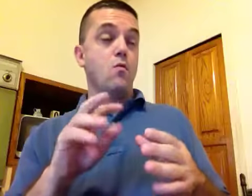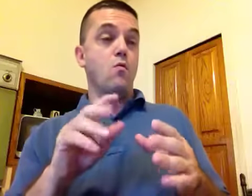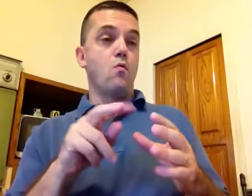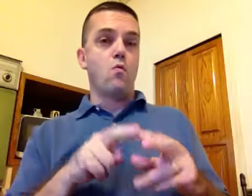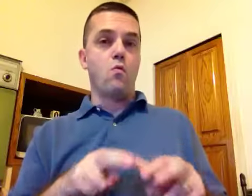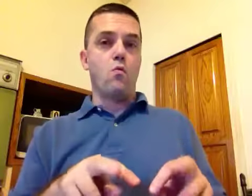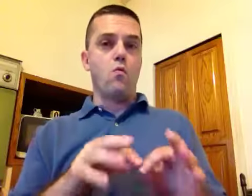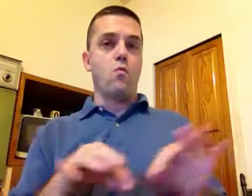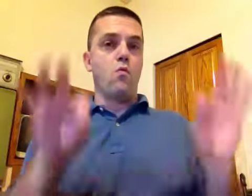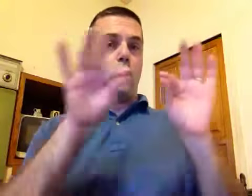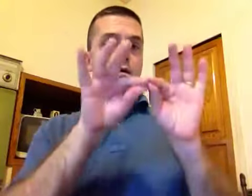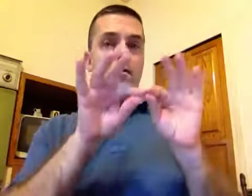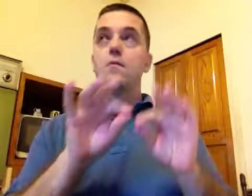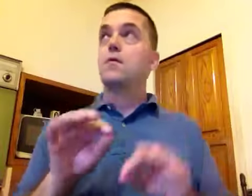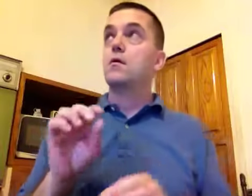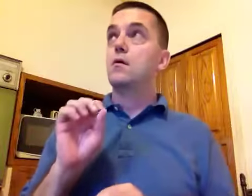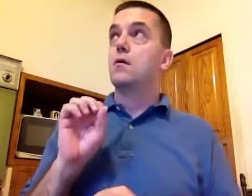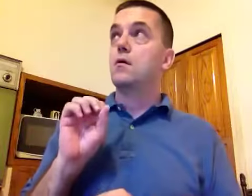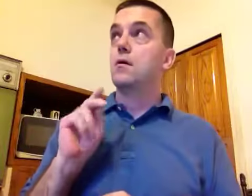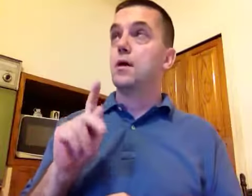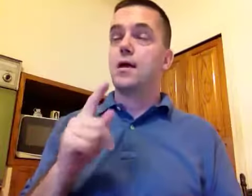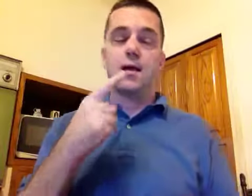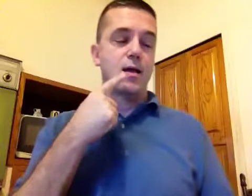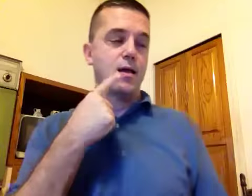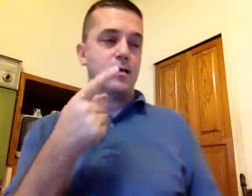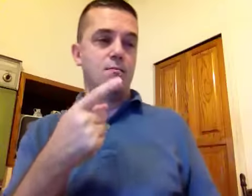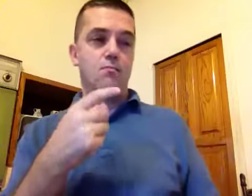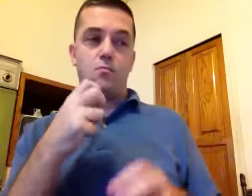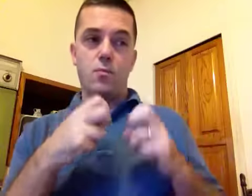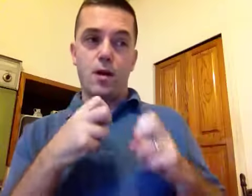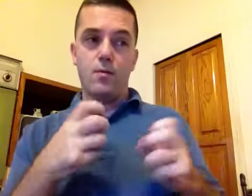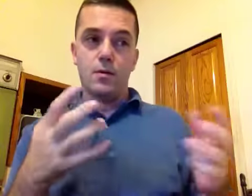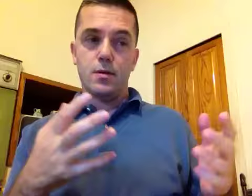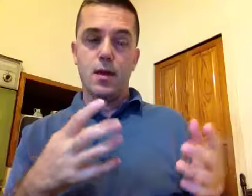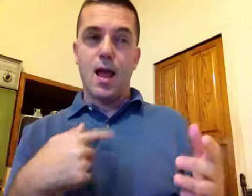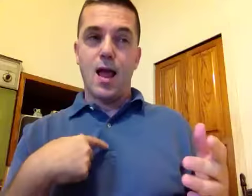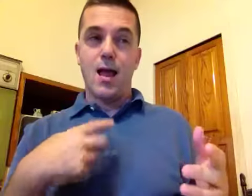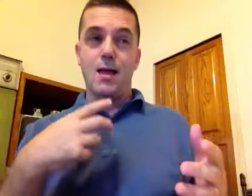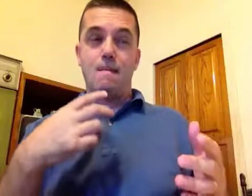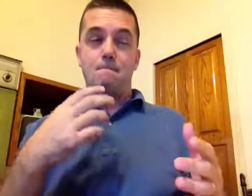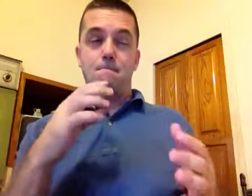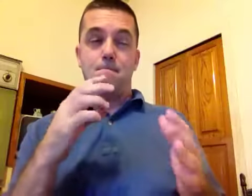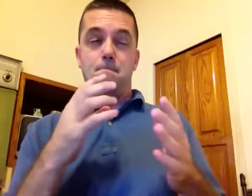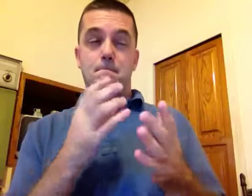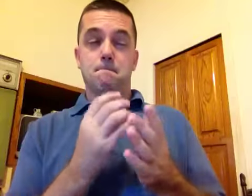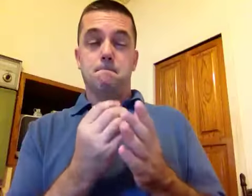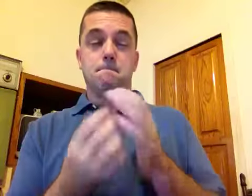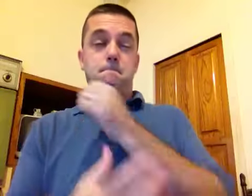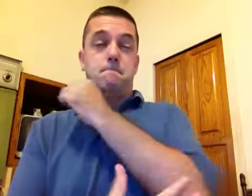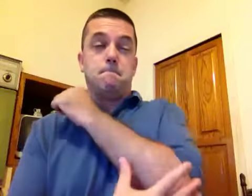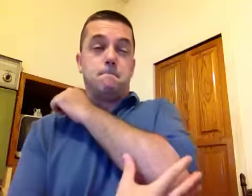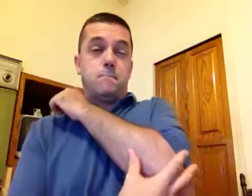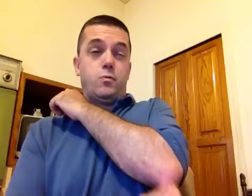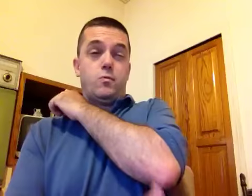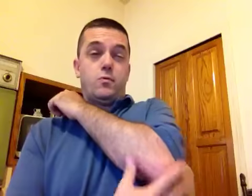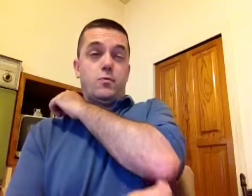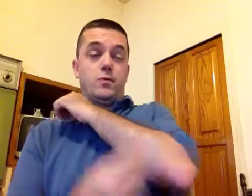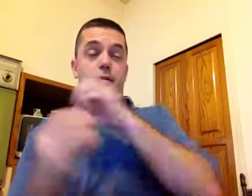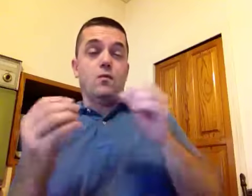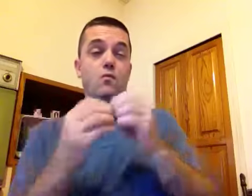Mm-hmm. The problem was that I did it poorly with way too much debt. And I spent the next 2.5 years